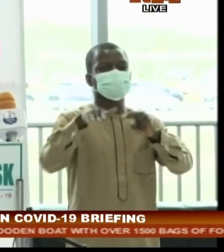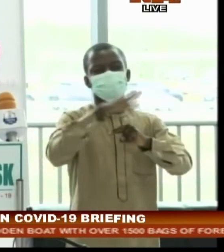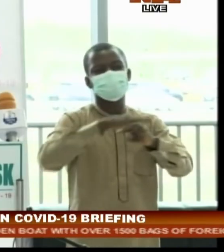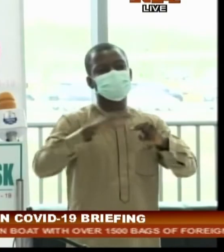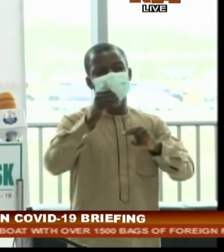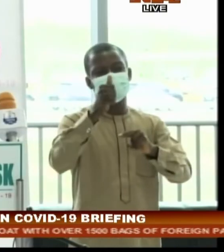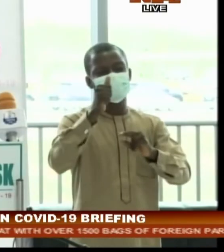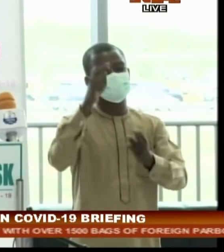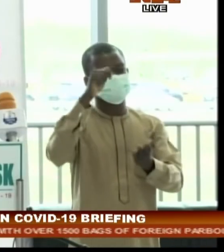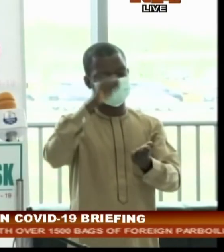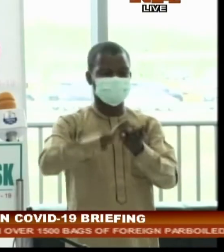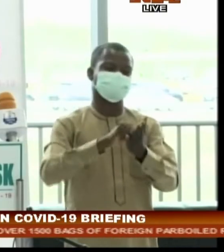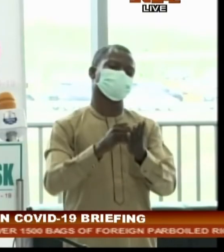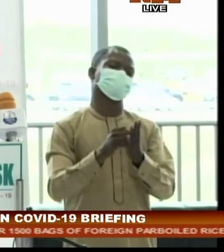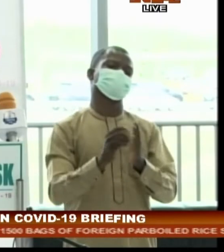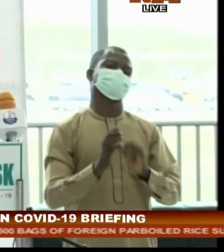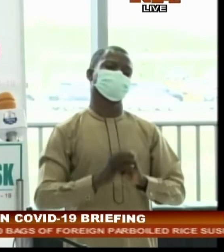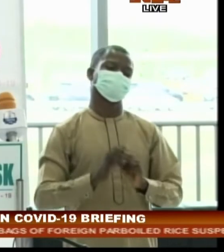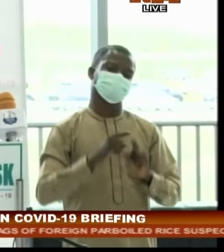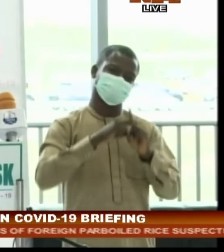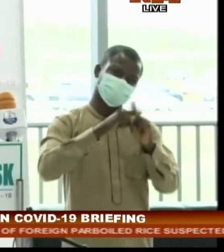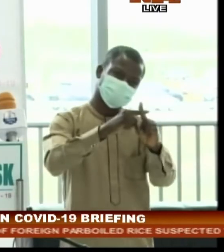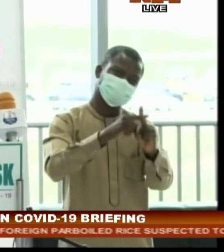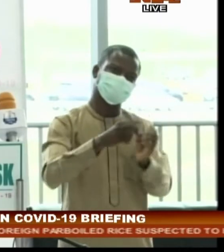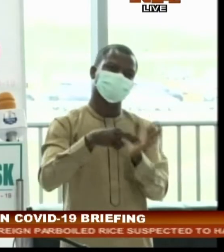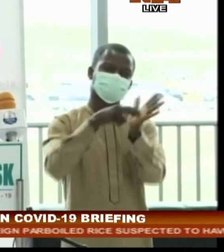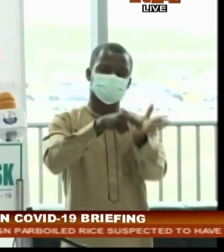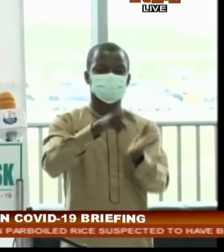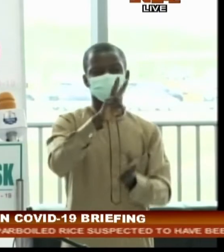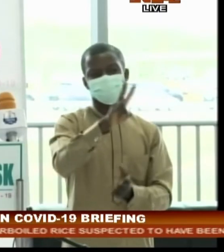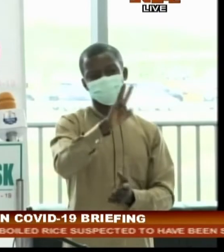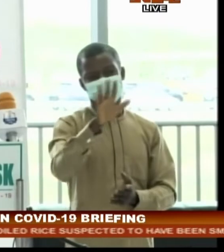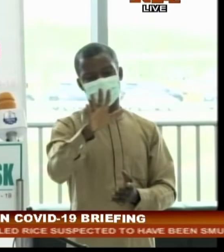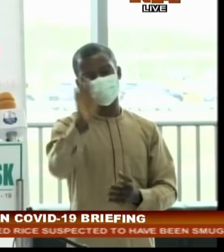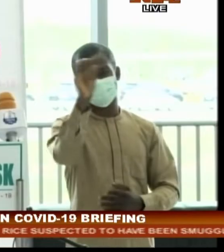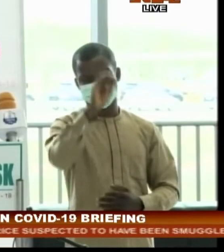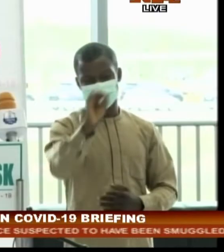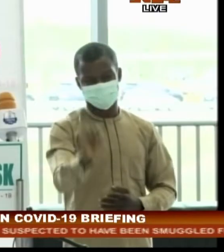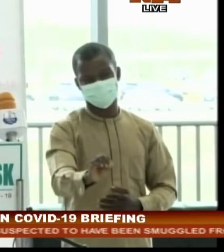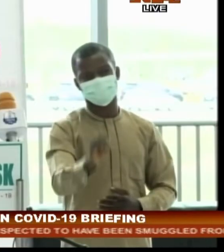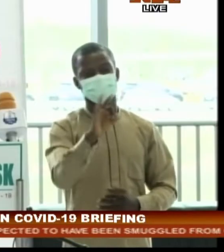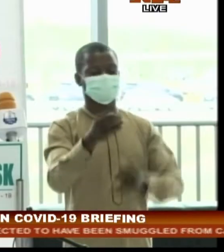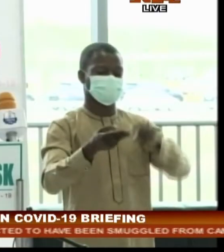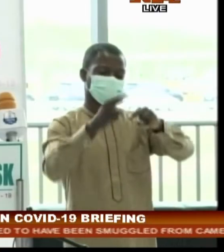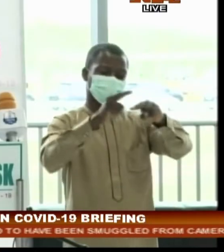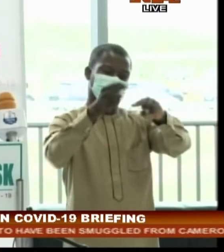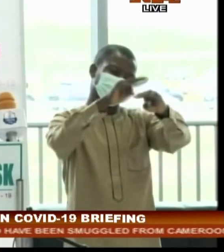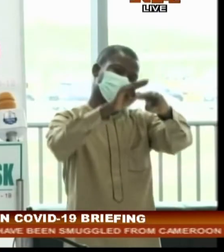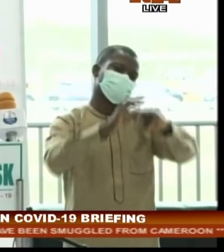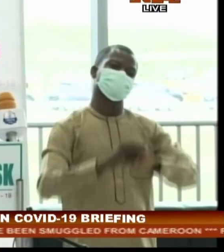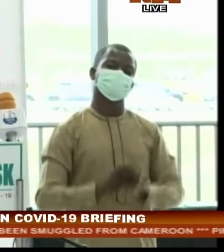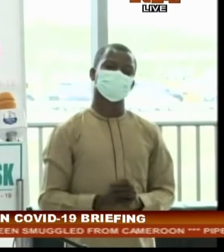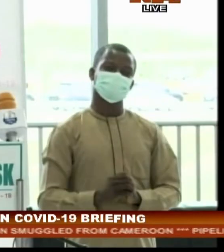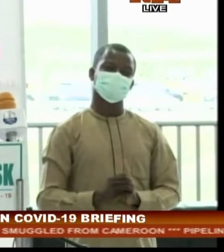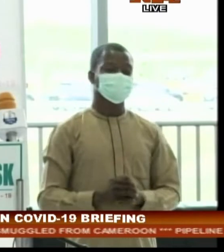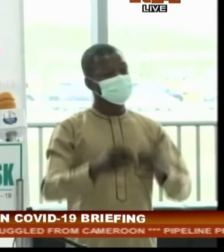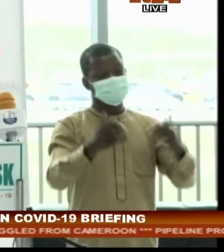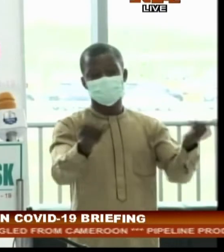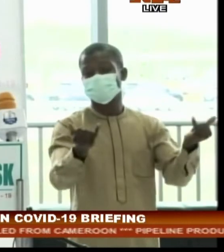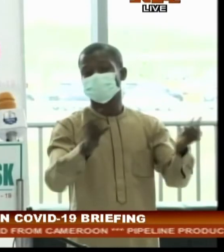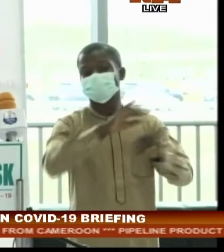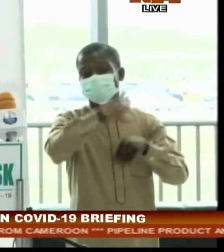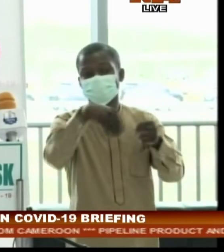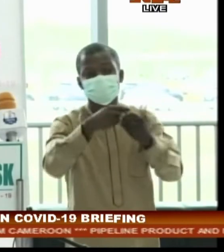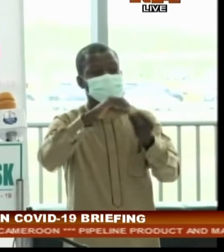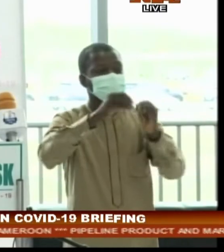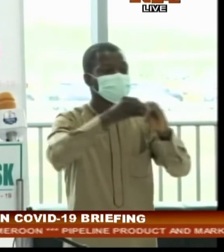10,000 cases, representing 25% of the increase. And so are the figures when you